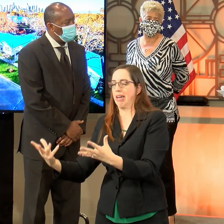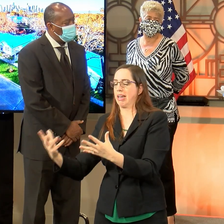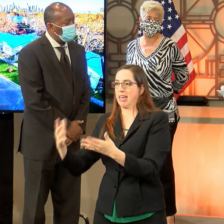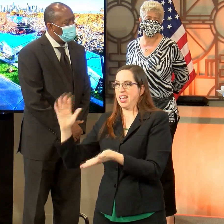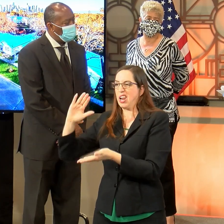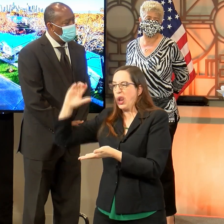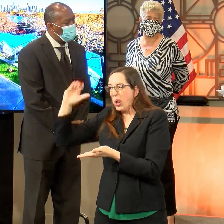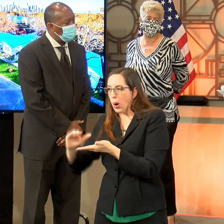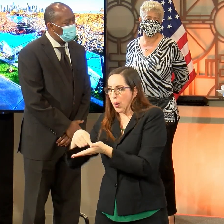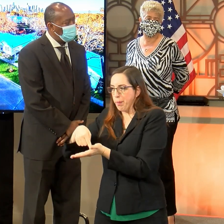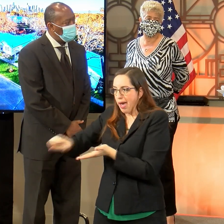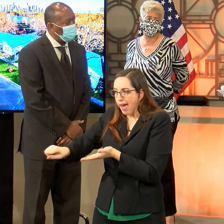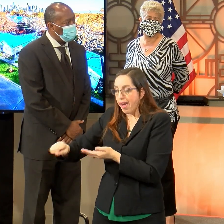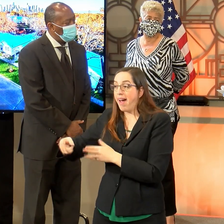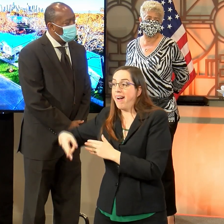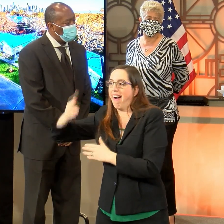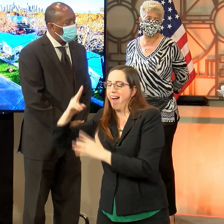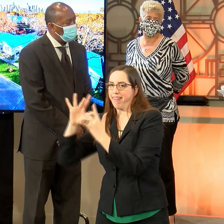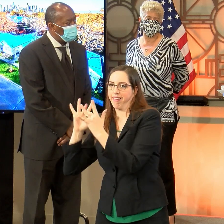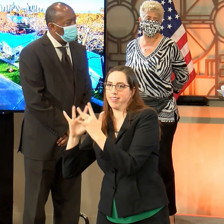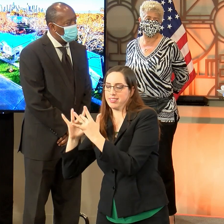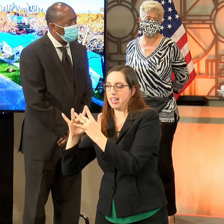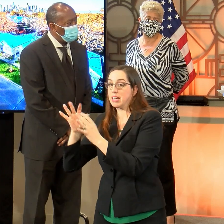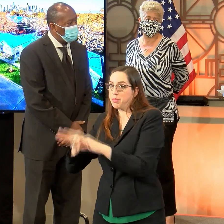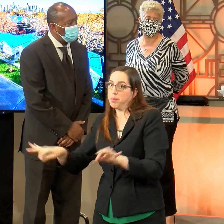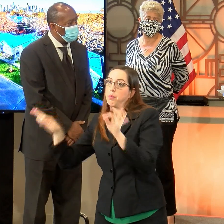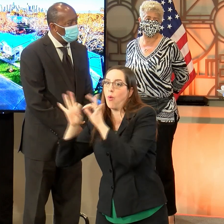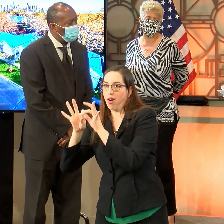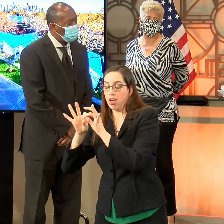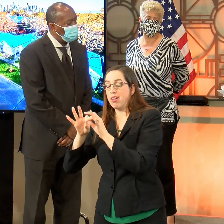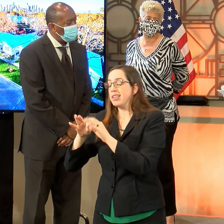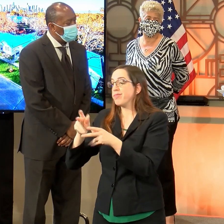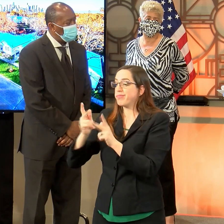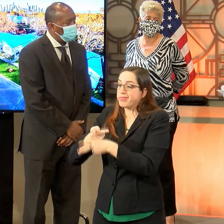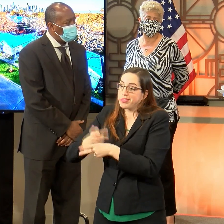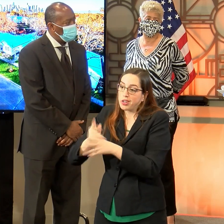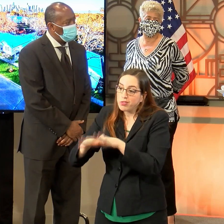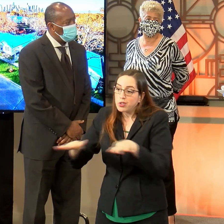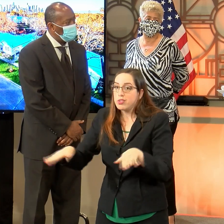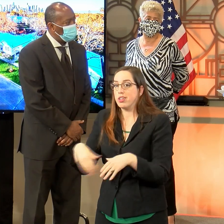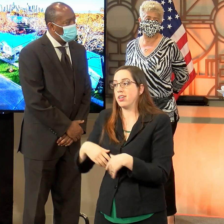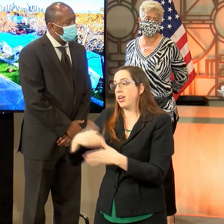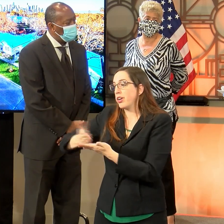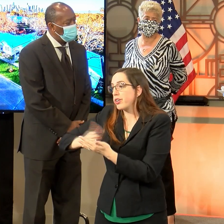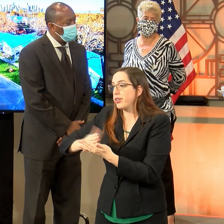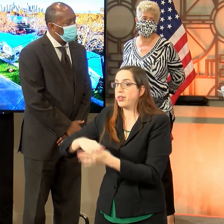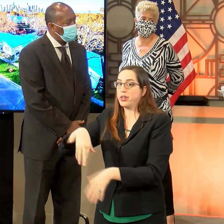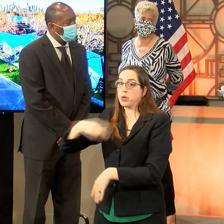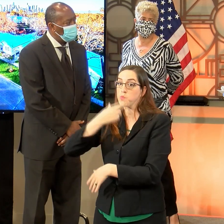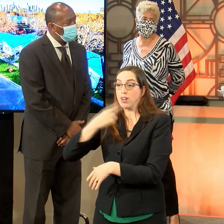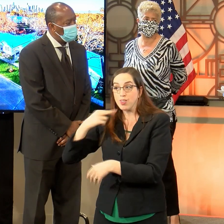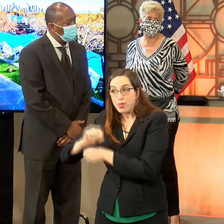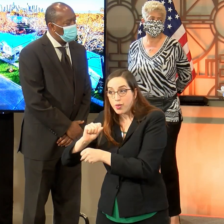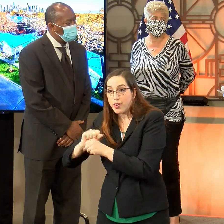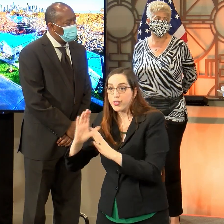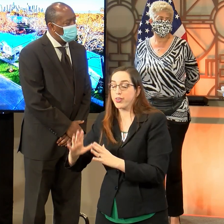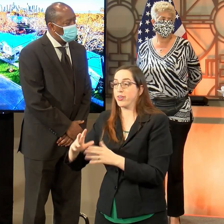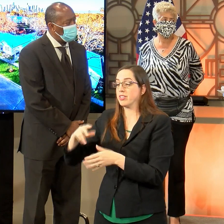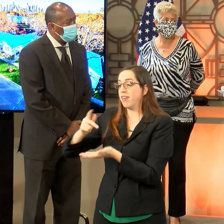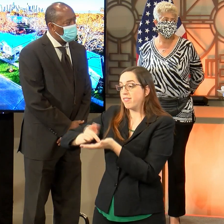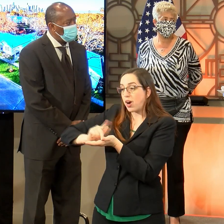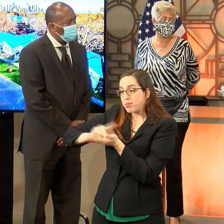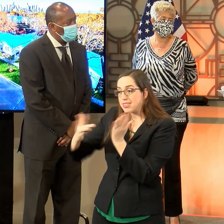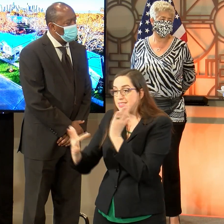considered high-contact essential services, including childcare workers, cooks, restaurant workers, pharmacy